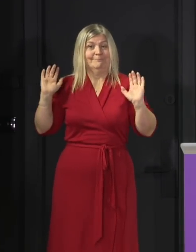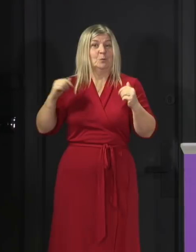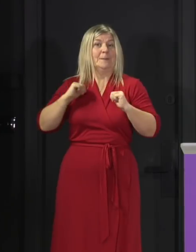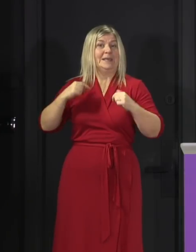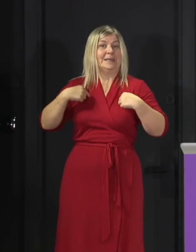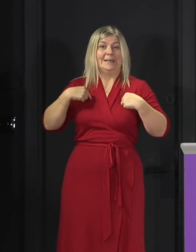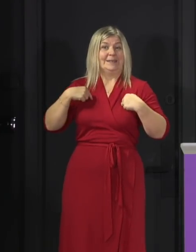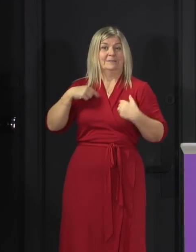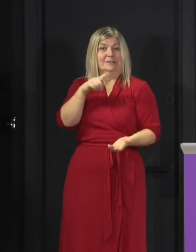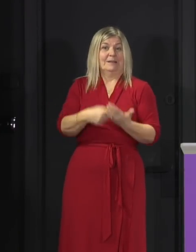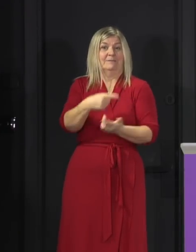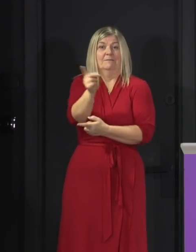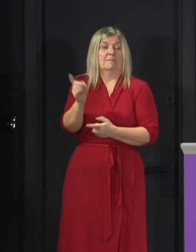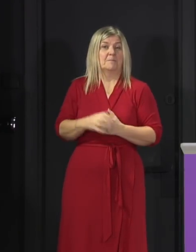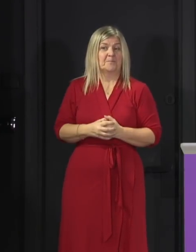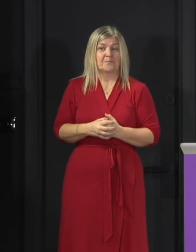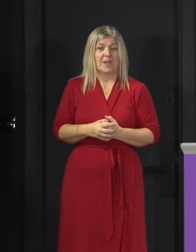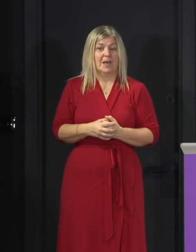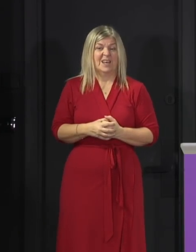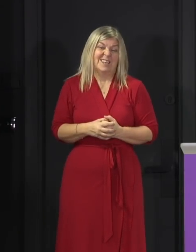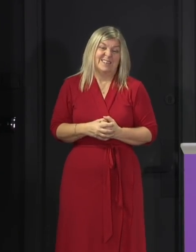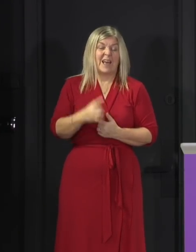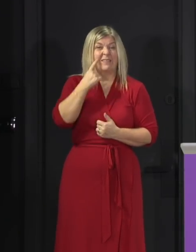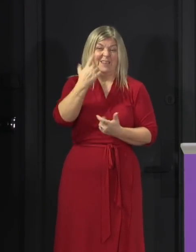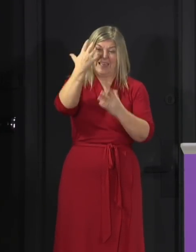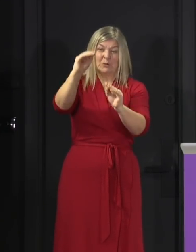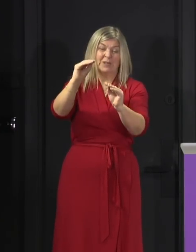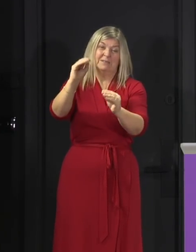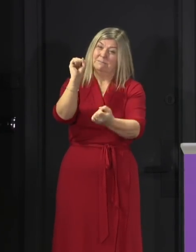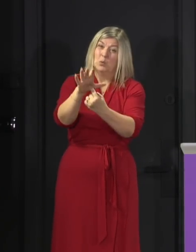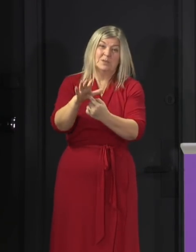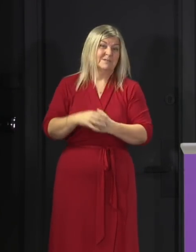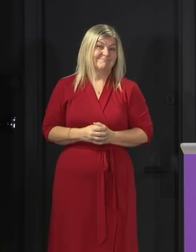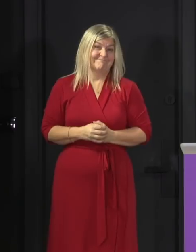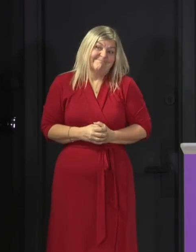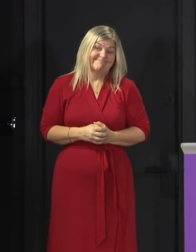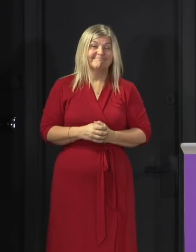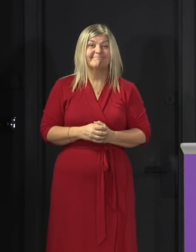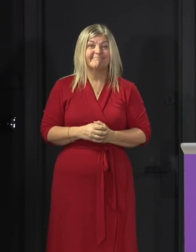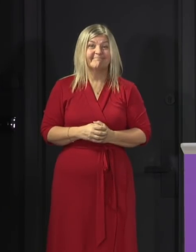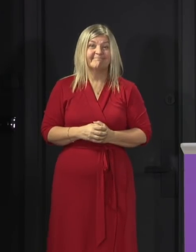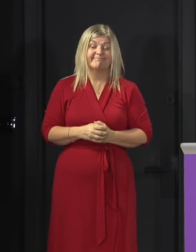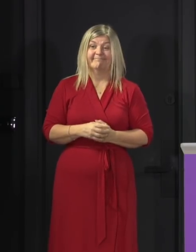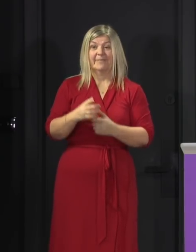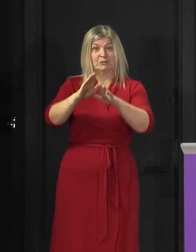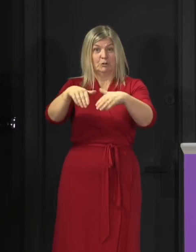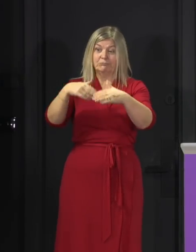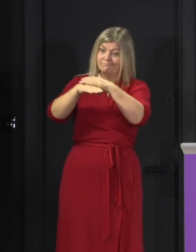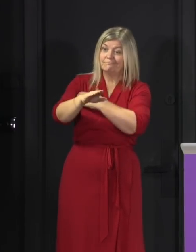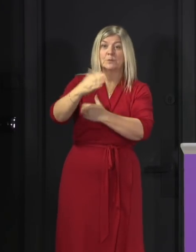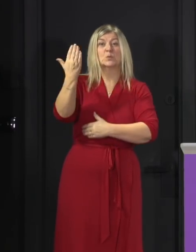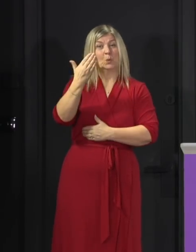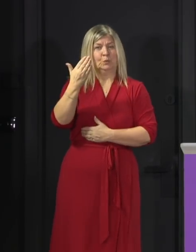me to tell them. I do think educating our kids is essential, and I think Having them in school is